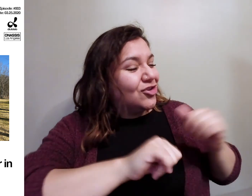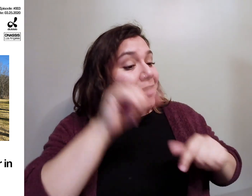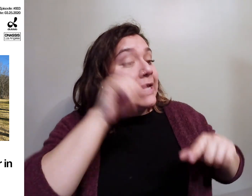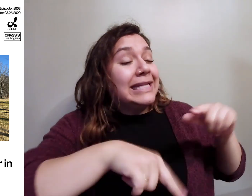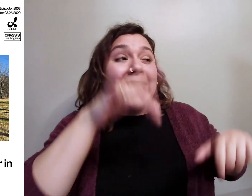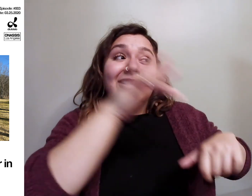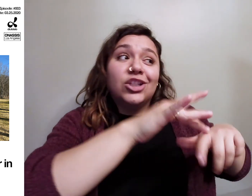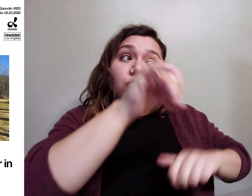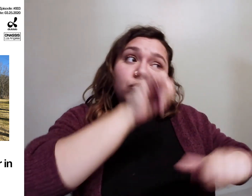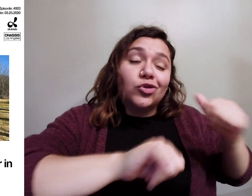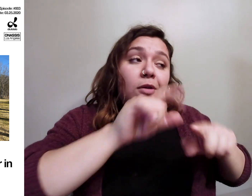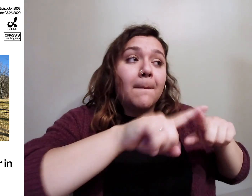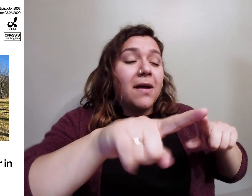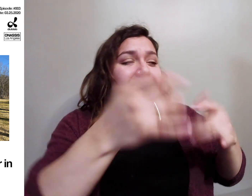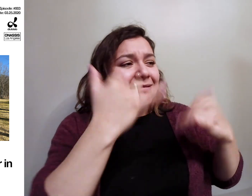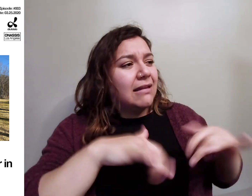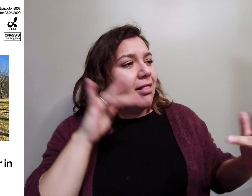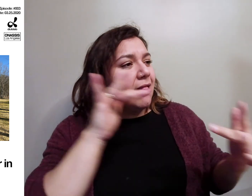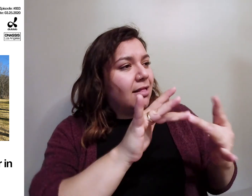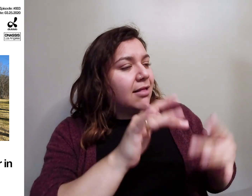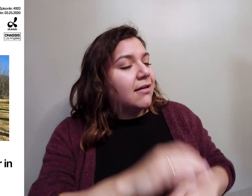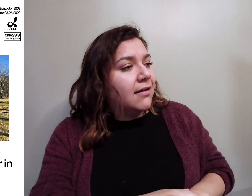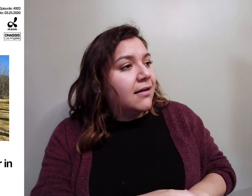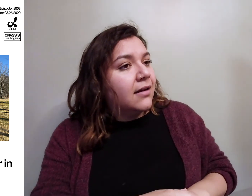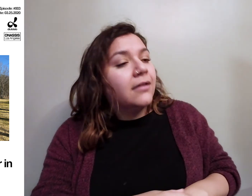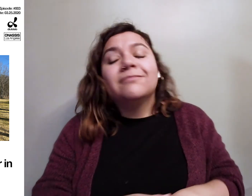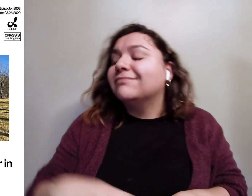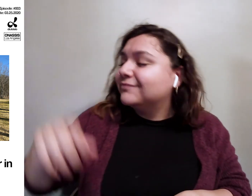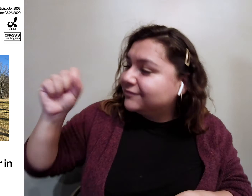you soon. See Bye. you soon. Bye-bye.